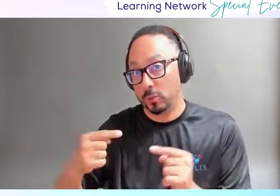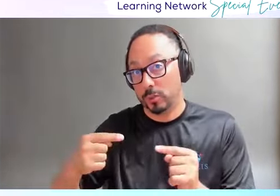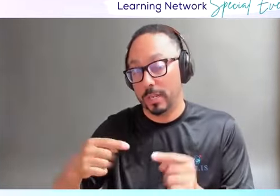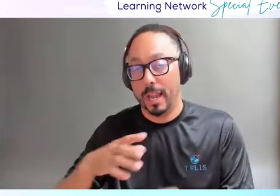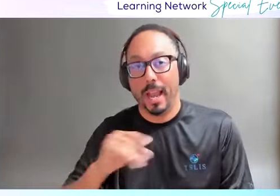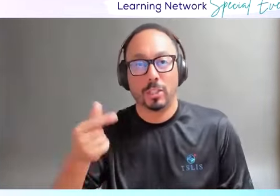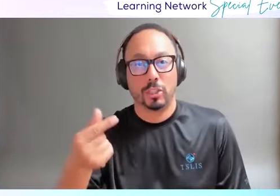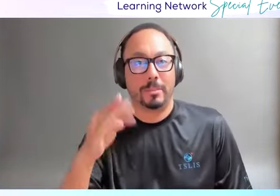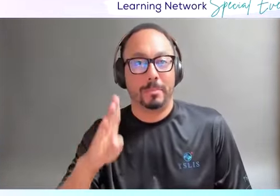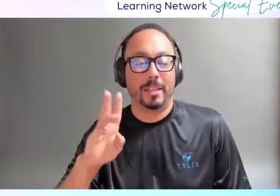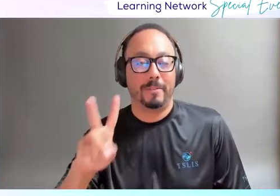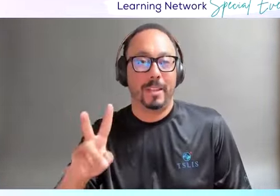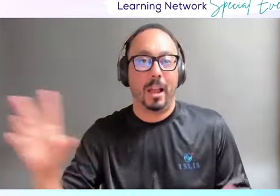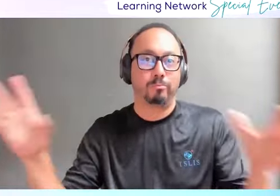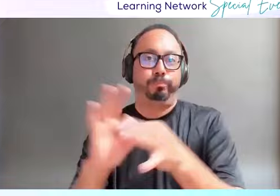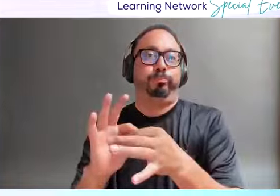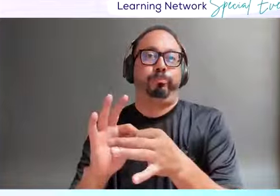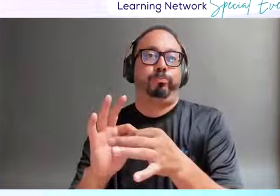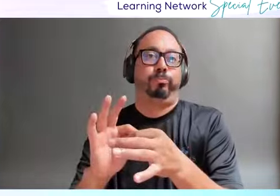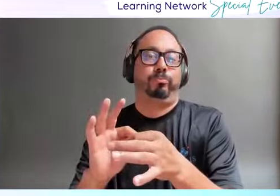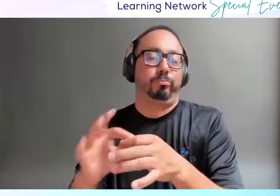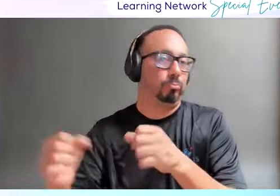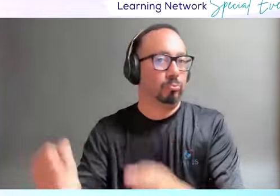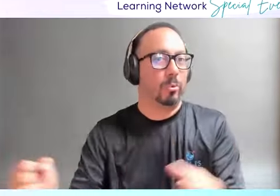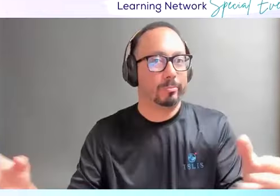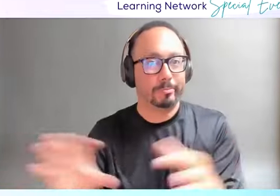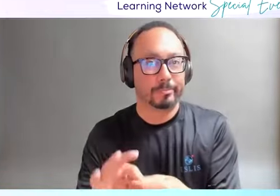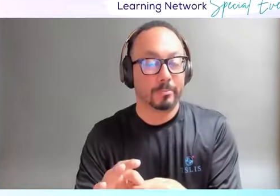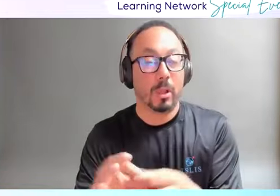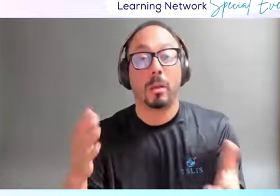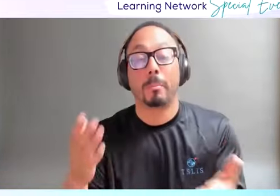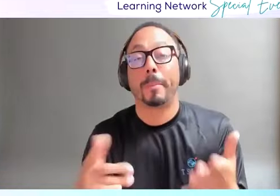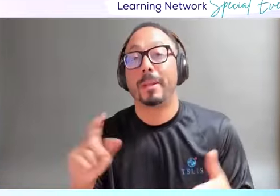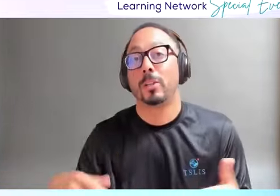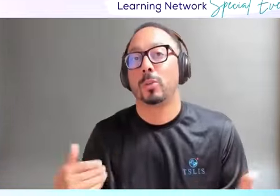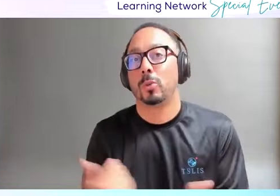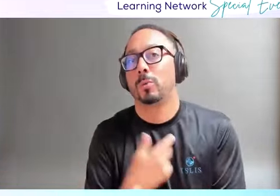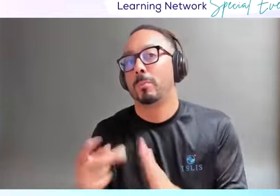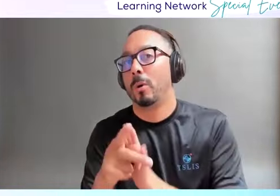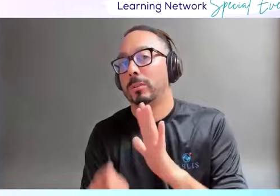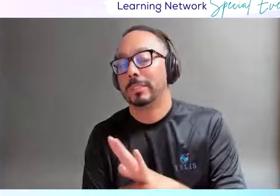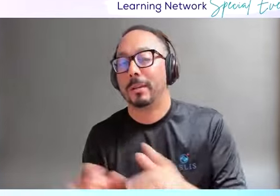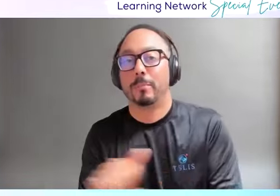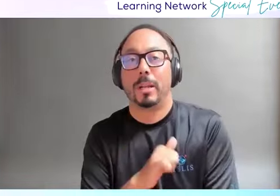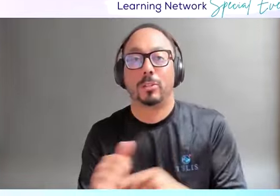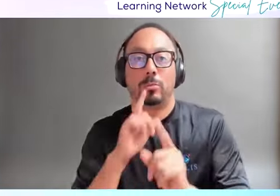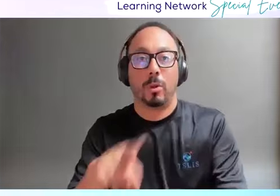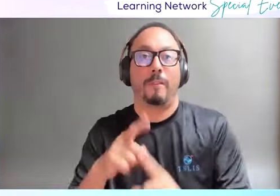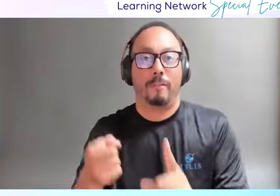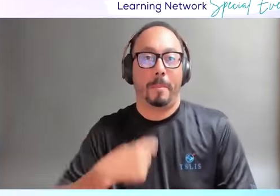are significant and may require a very different kind of policy and practice response from us, and certainly different